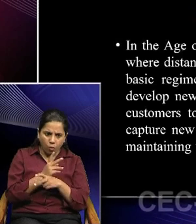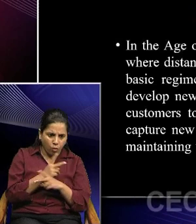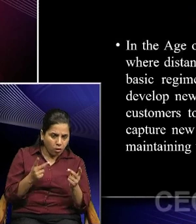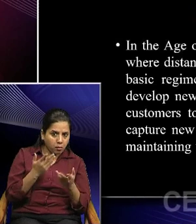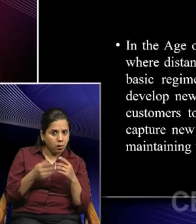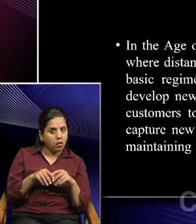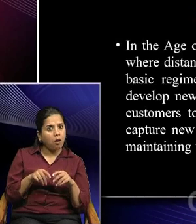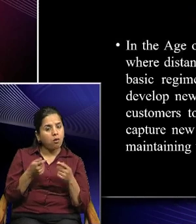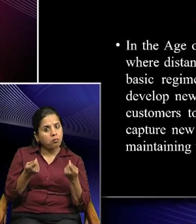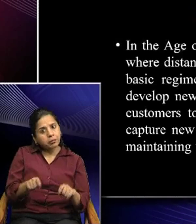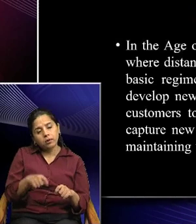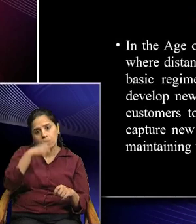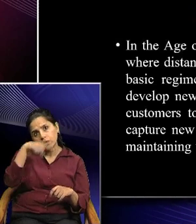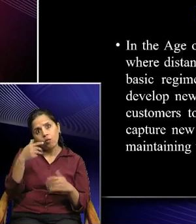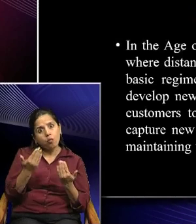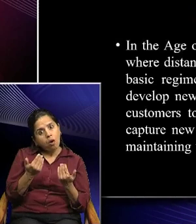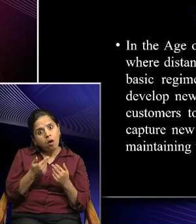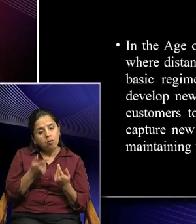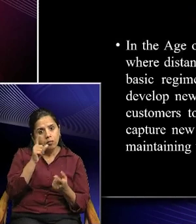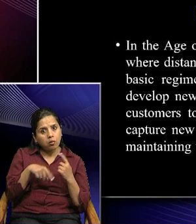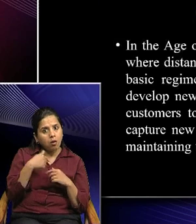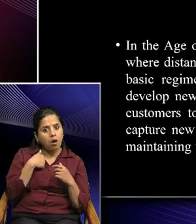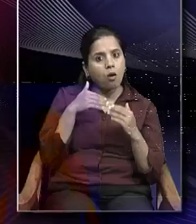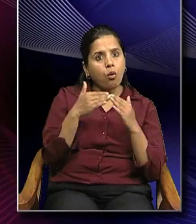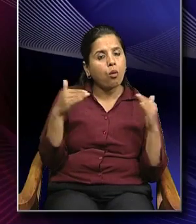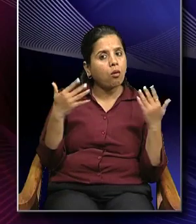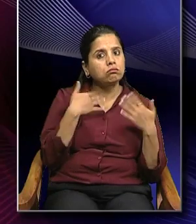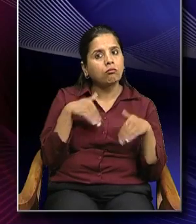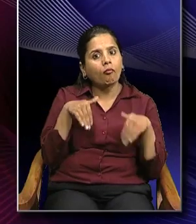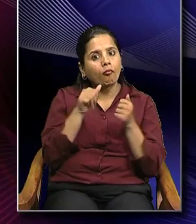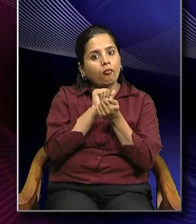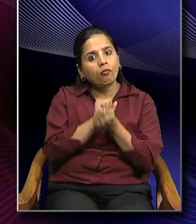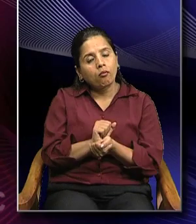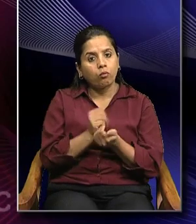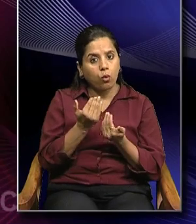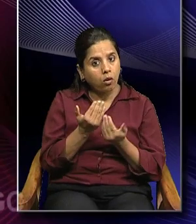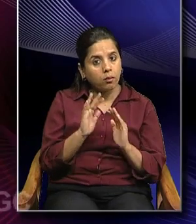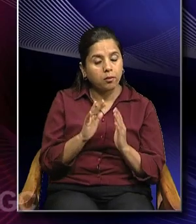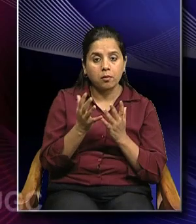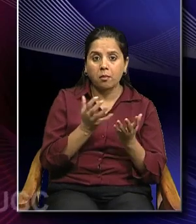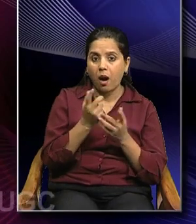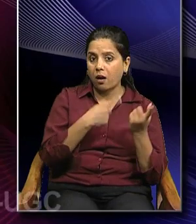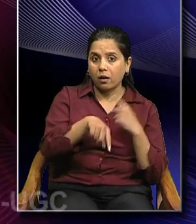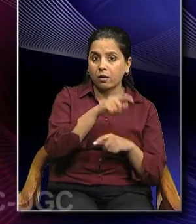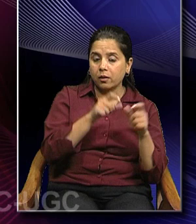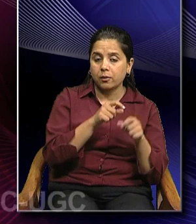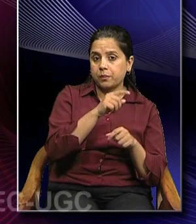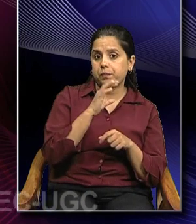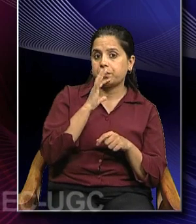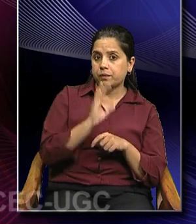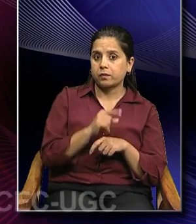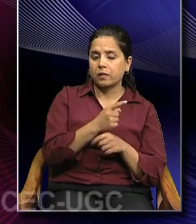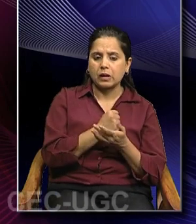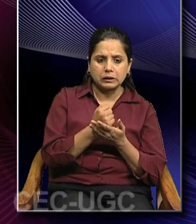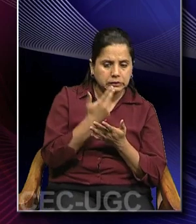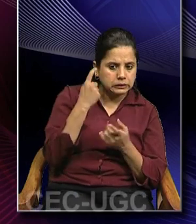complete lockdown. People were confined into their homes, and marketers, they were also trying